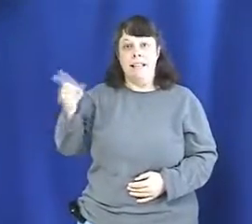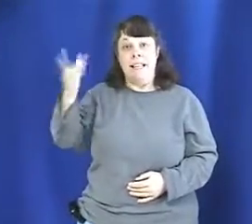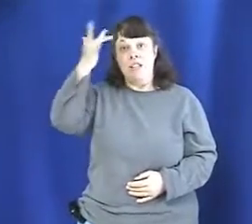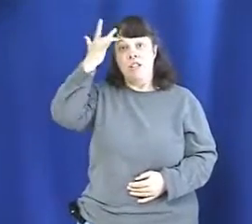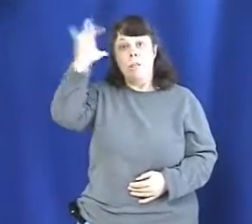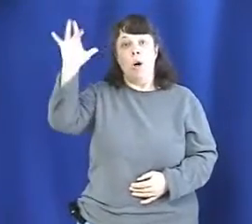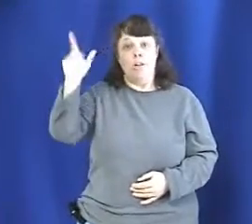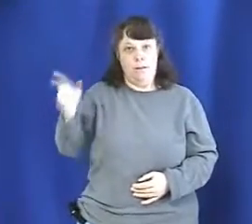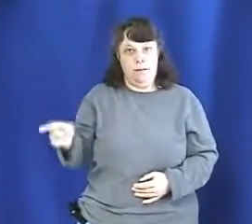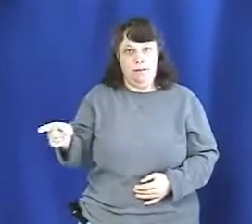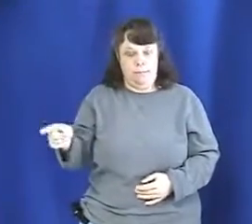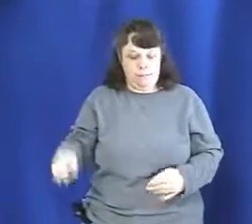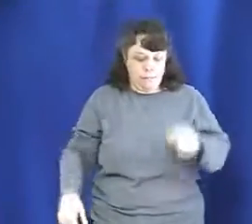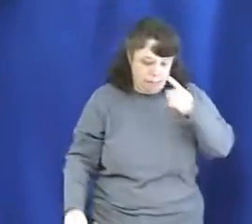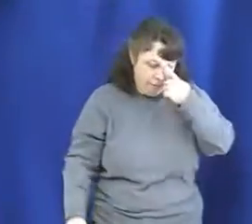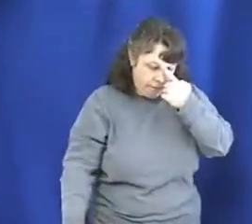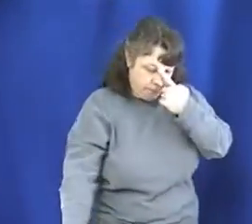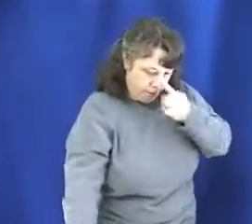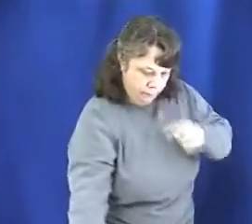He is smart.